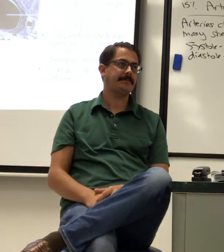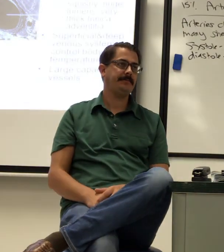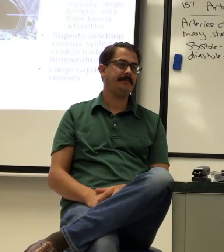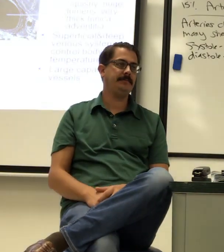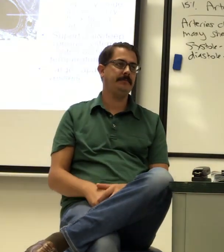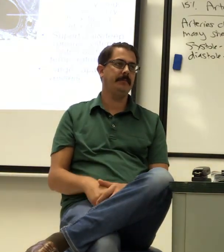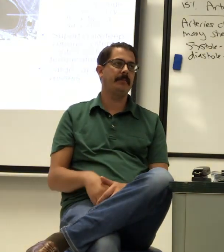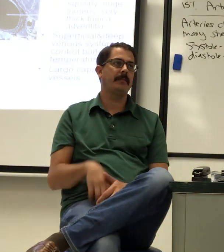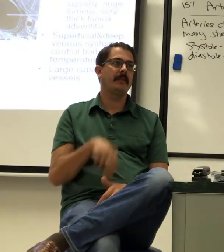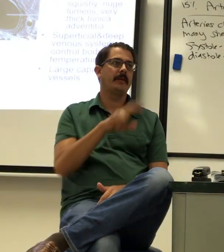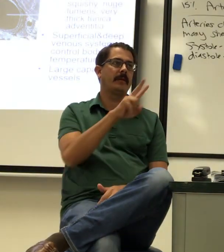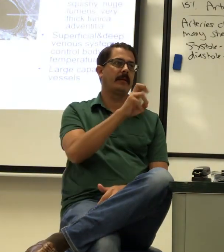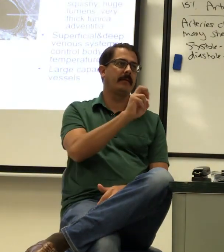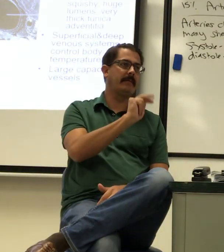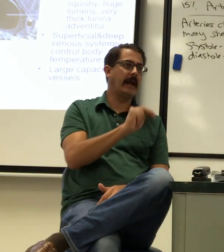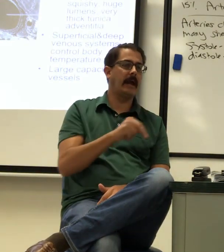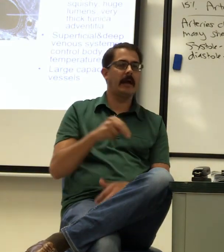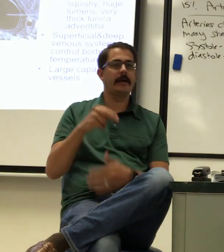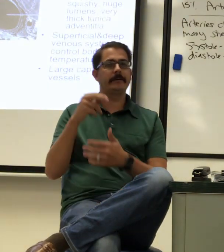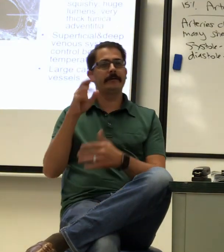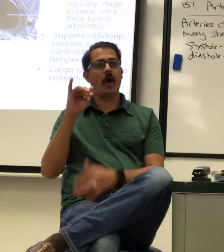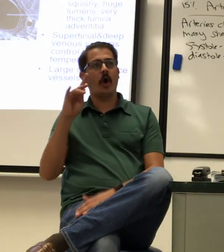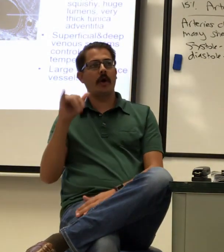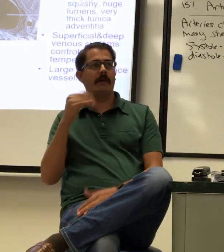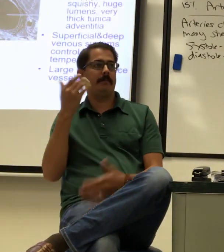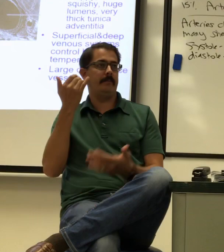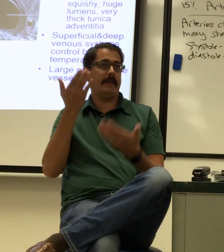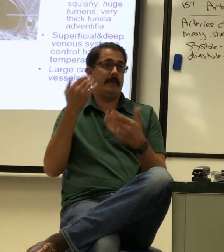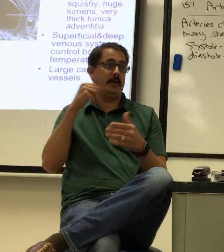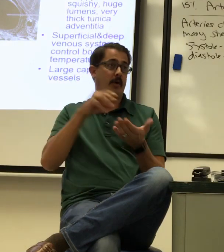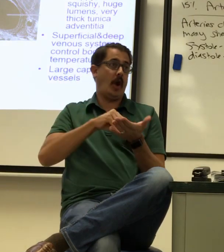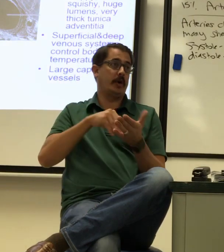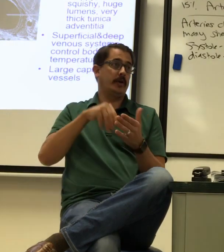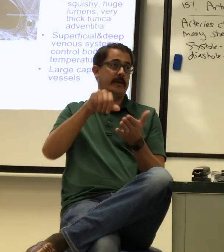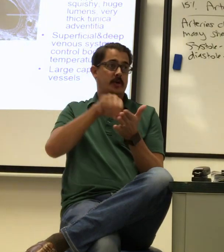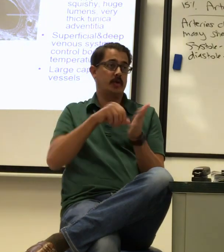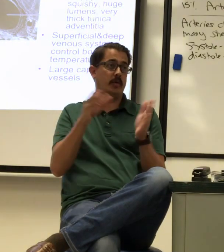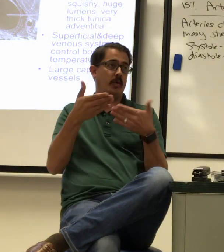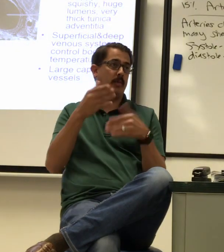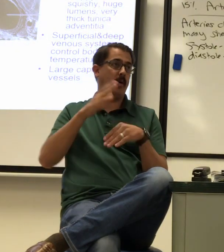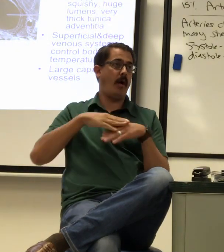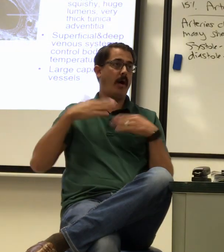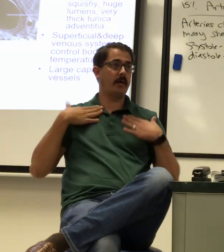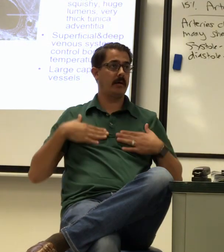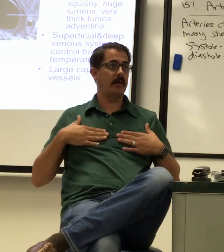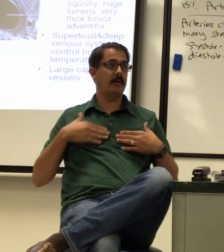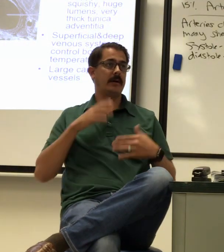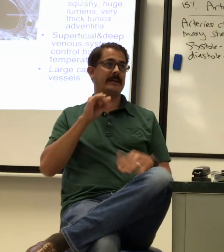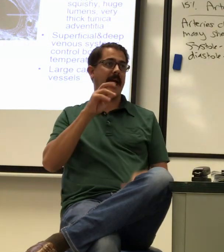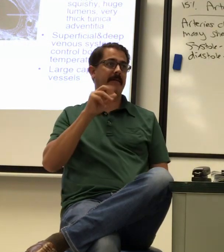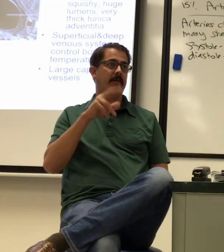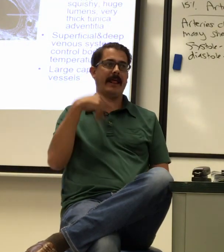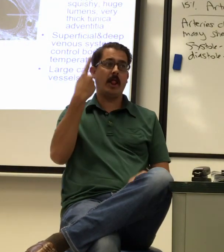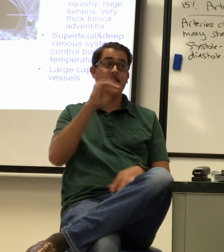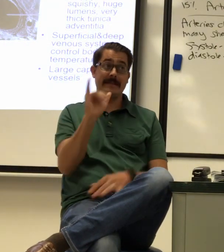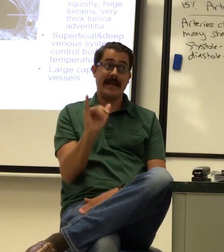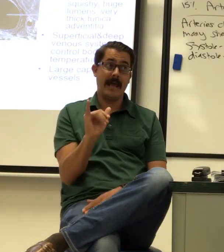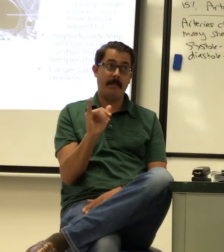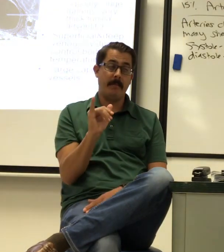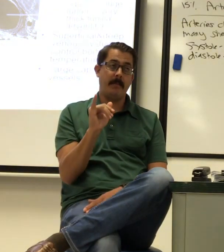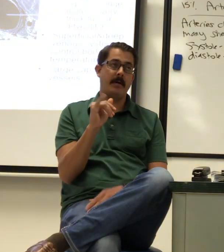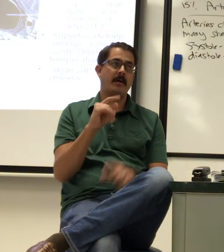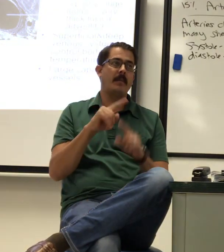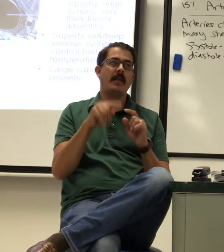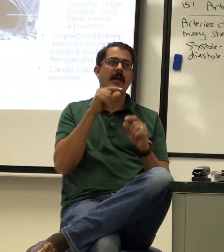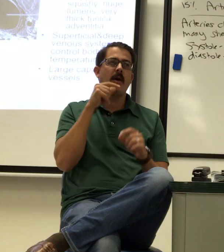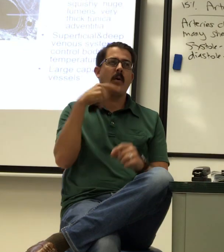or a vein. Maybe you're in the surgery room or, on a cadaver. They look the same wherever you go. They